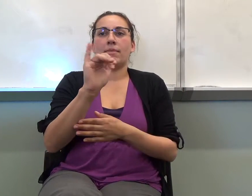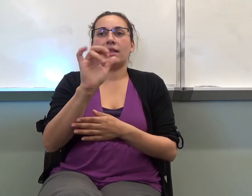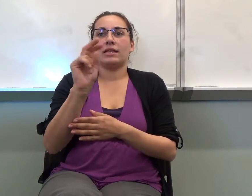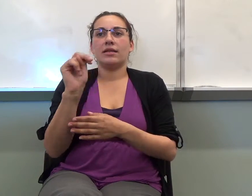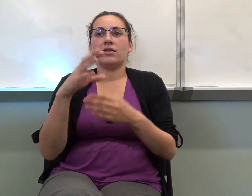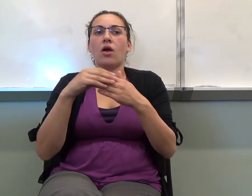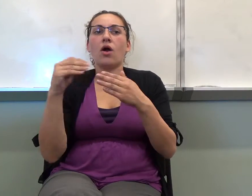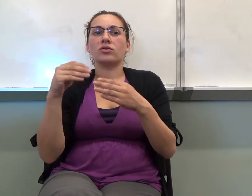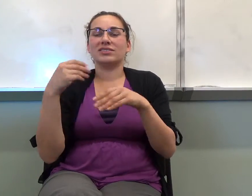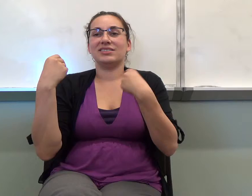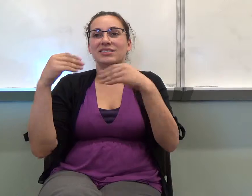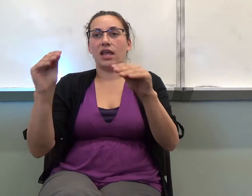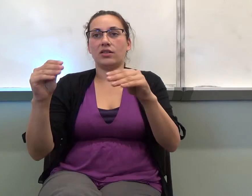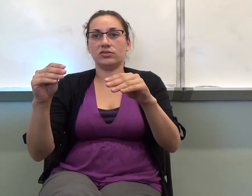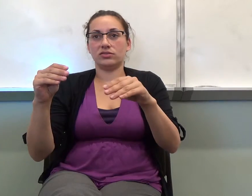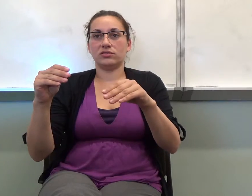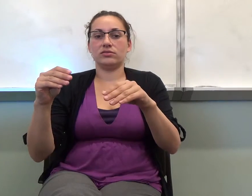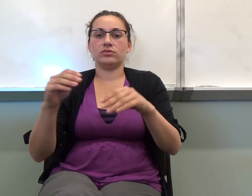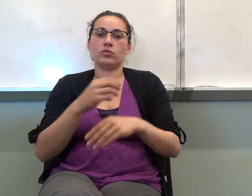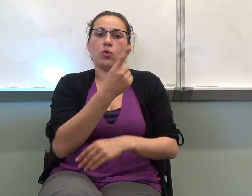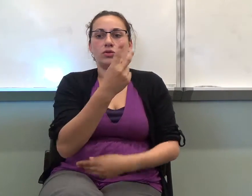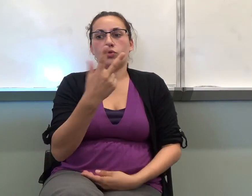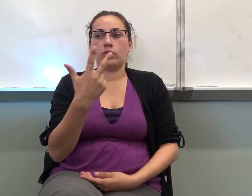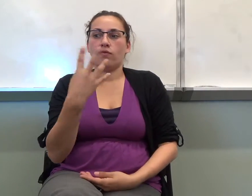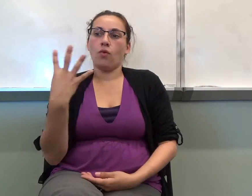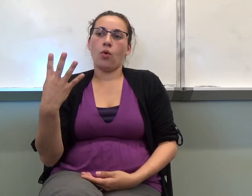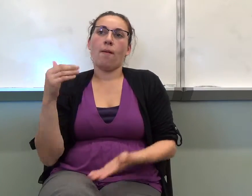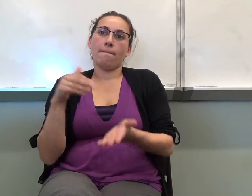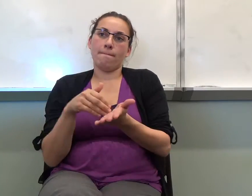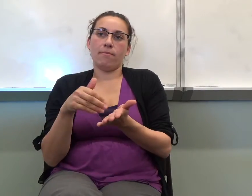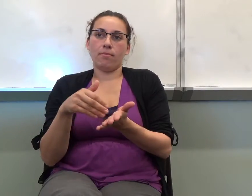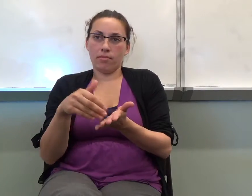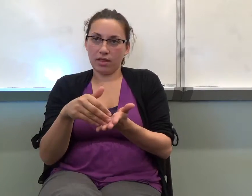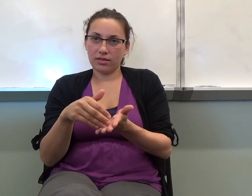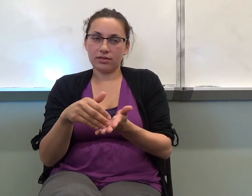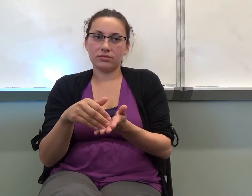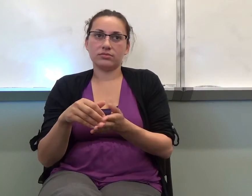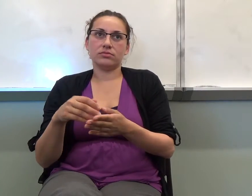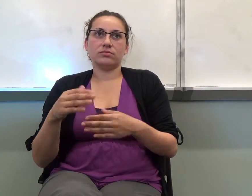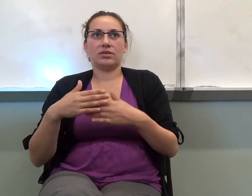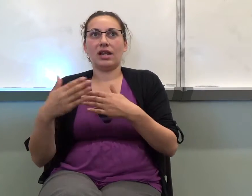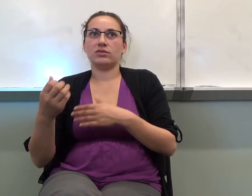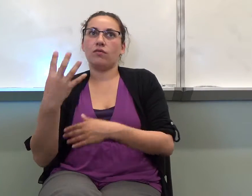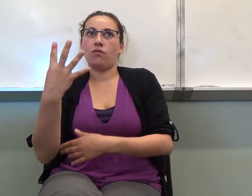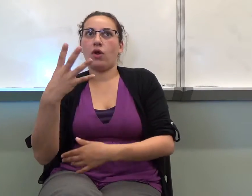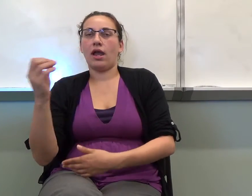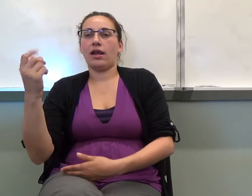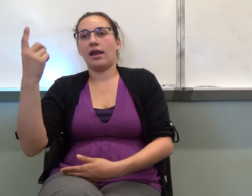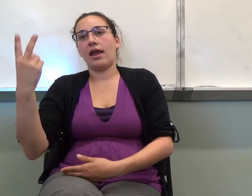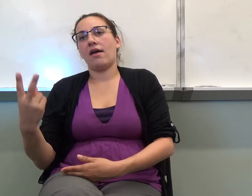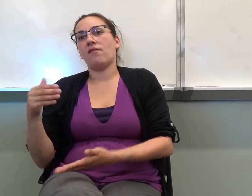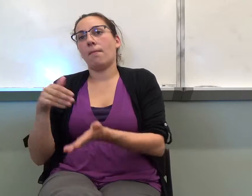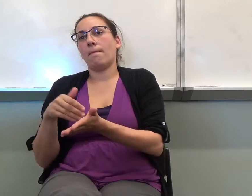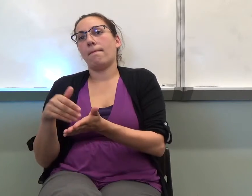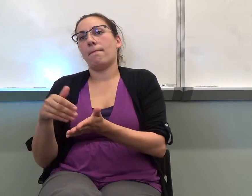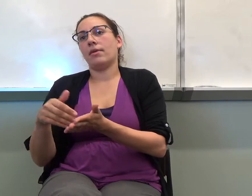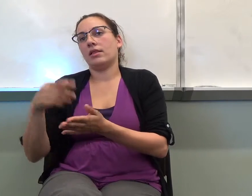1, 2, 3, 4 billion, and then about half of the next one. It's about 4.5 billion for Barnes & Noble, and so